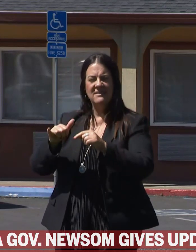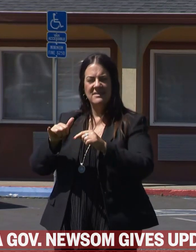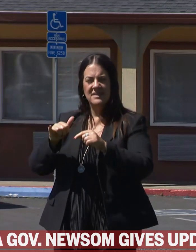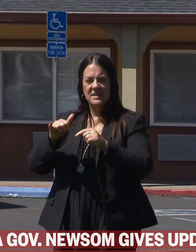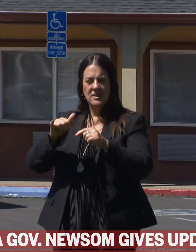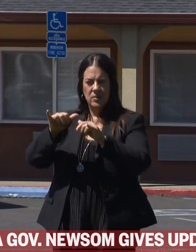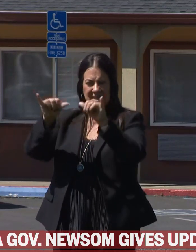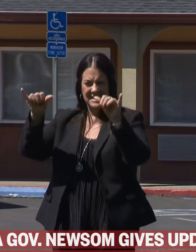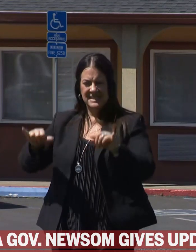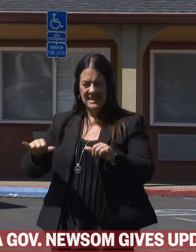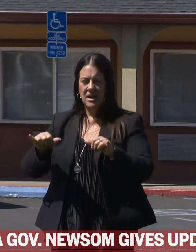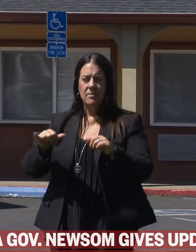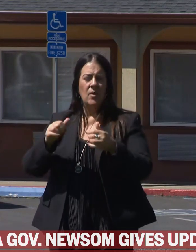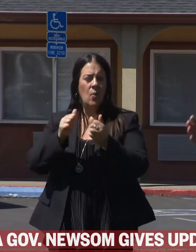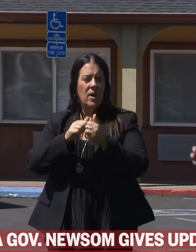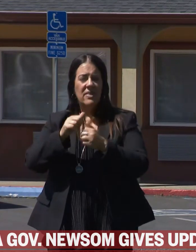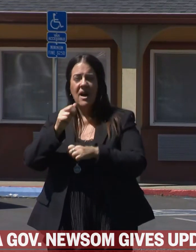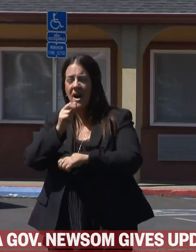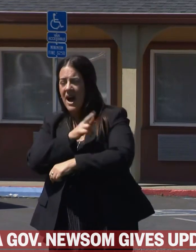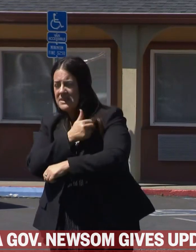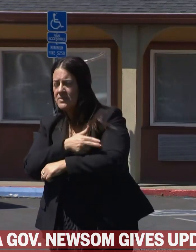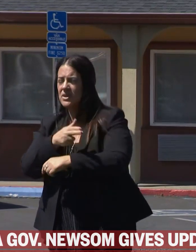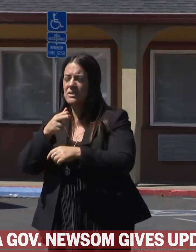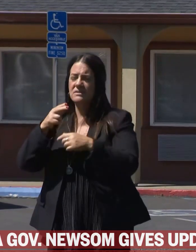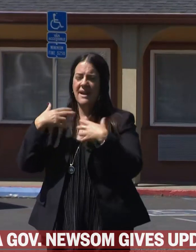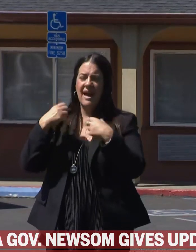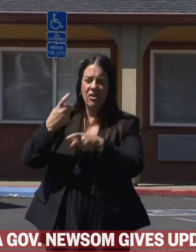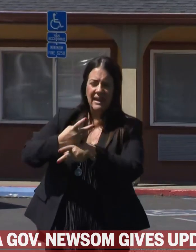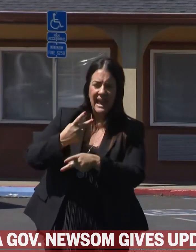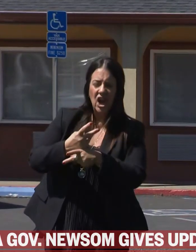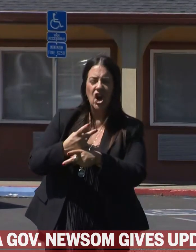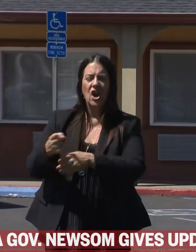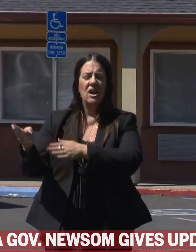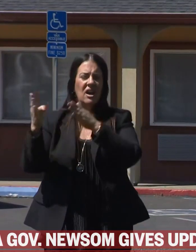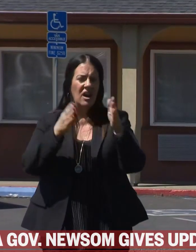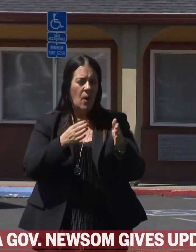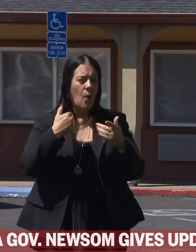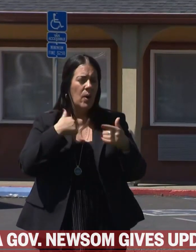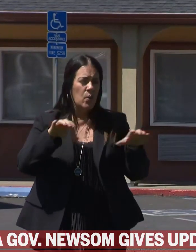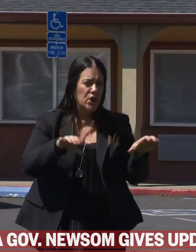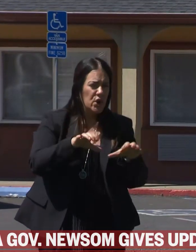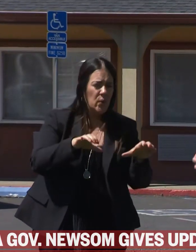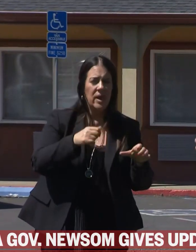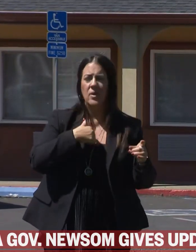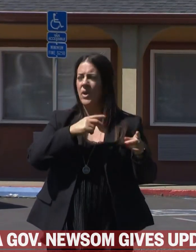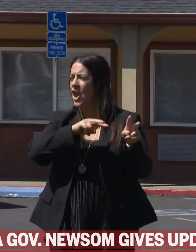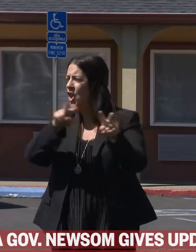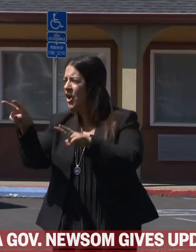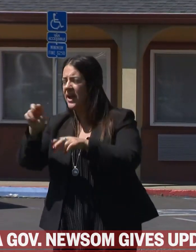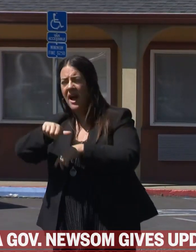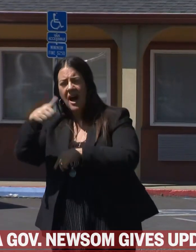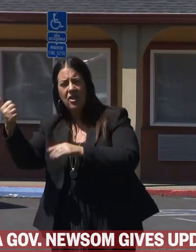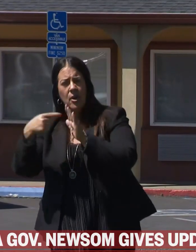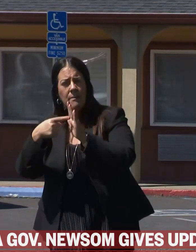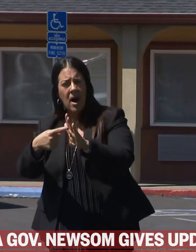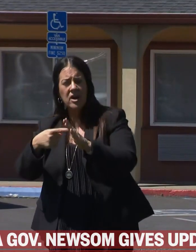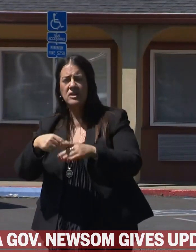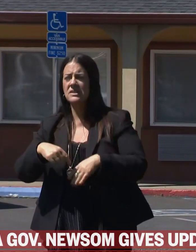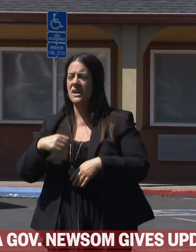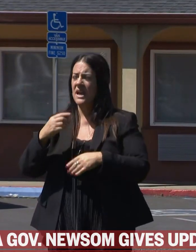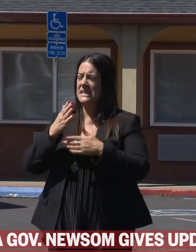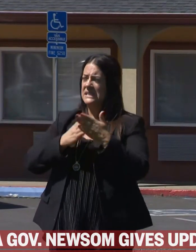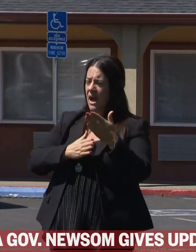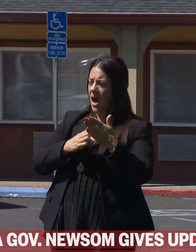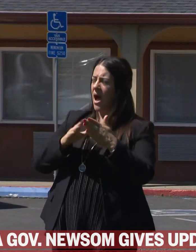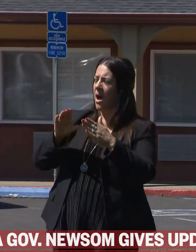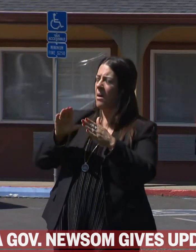with the systems, the healthcare professionals. It's done by taking a look at everybody else's modeling and incorporating some inputs